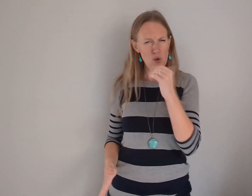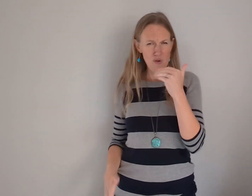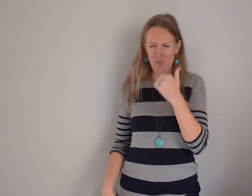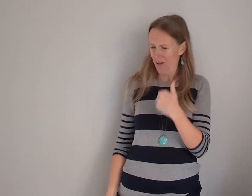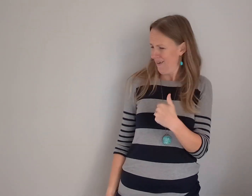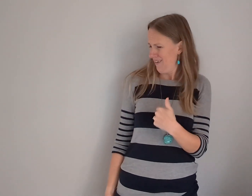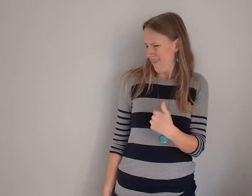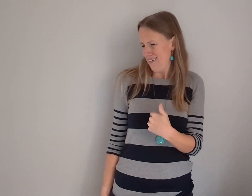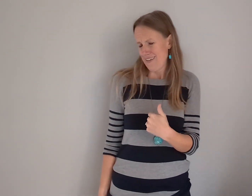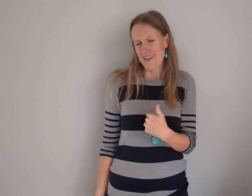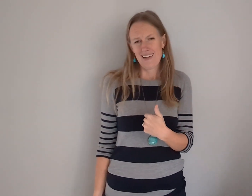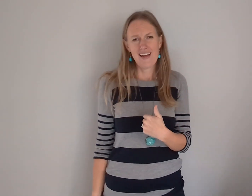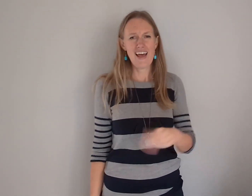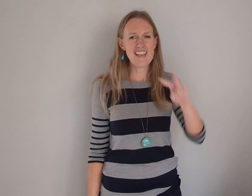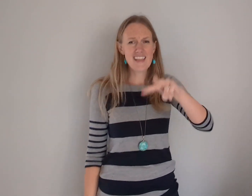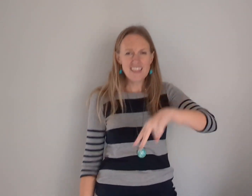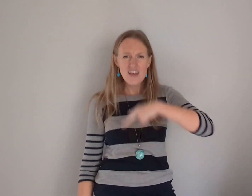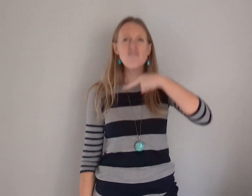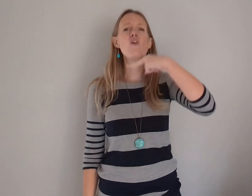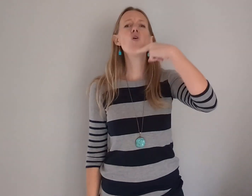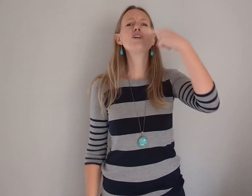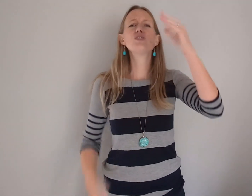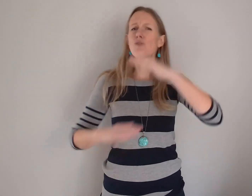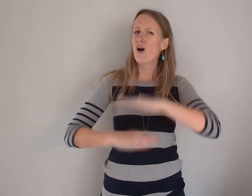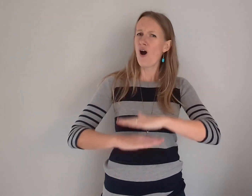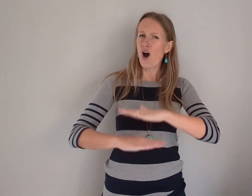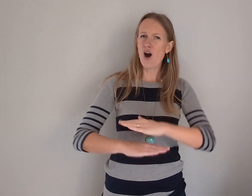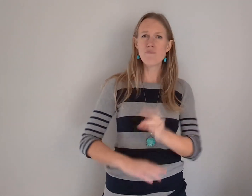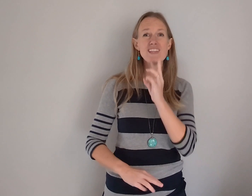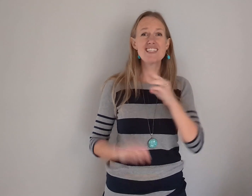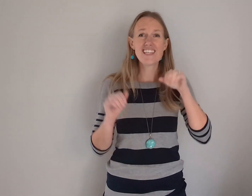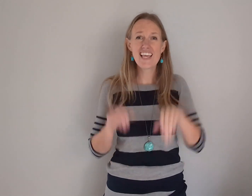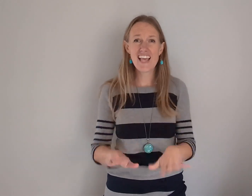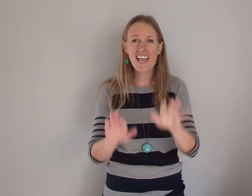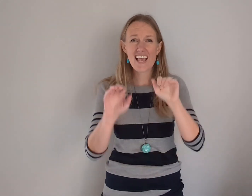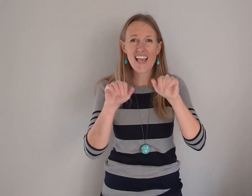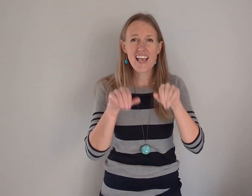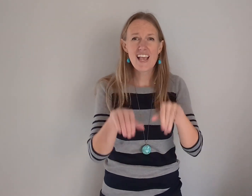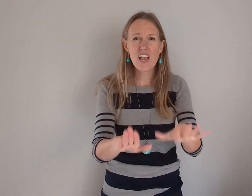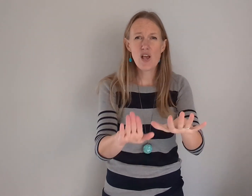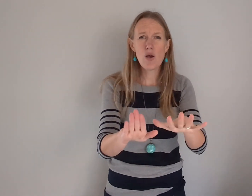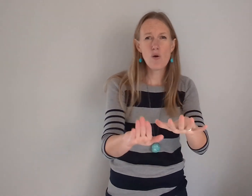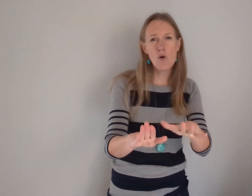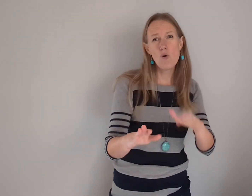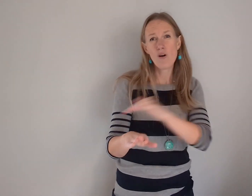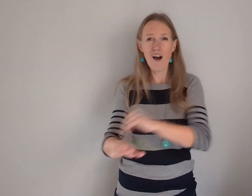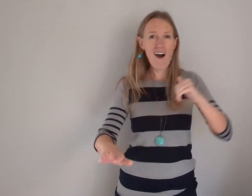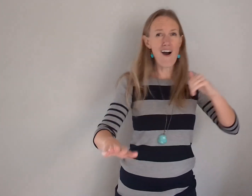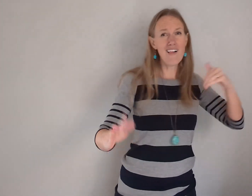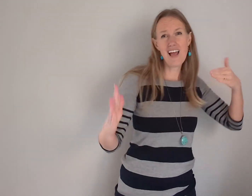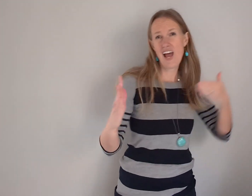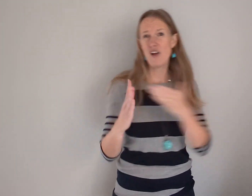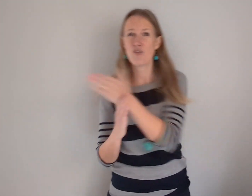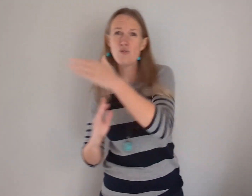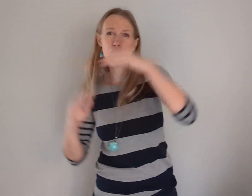Who am I that the voice that calmed the sea would call out through